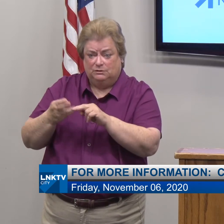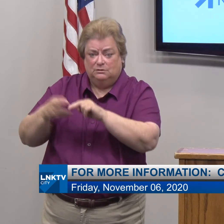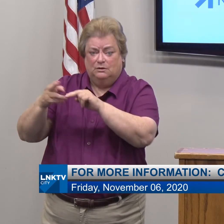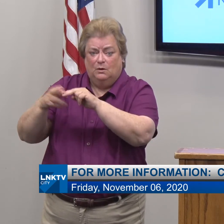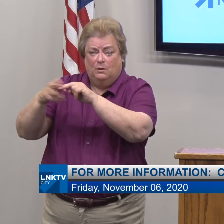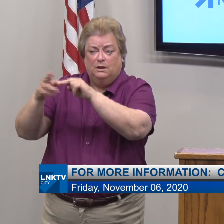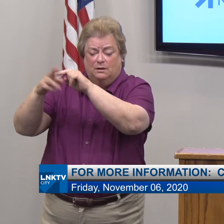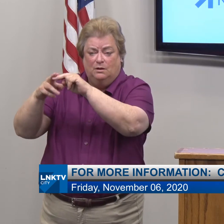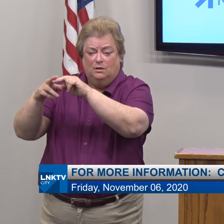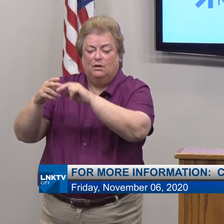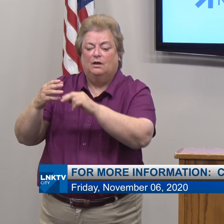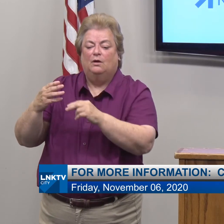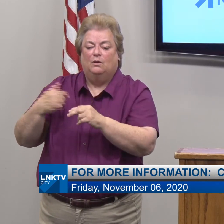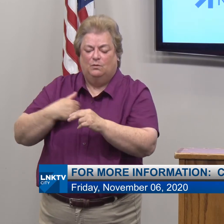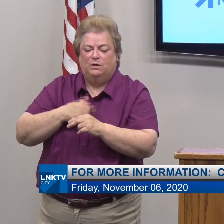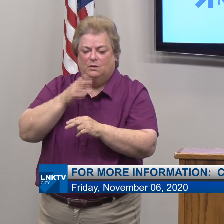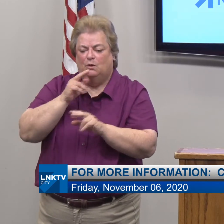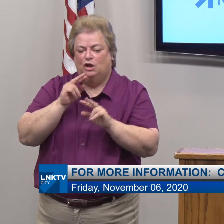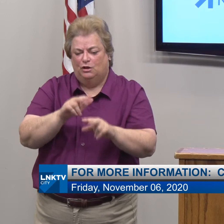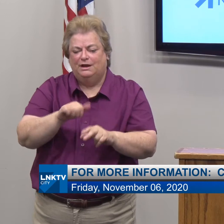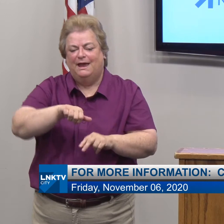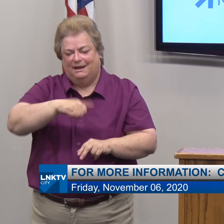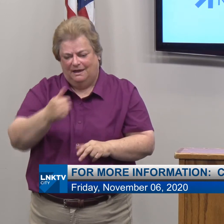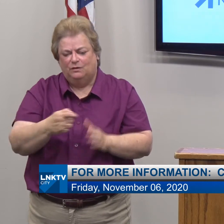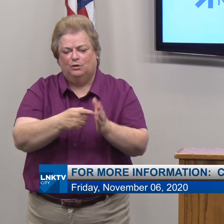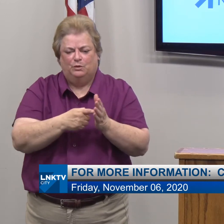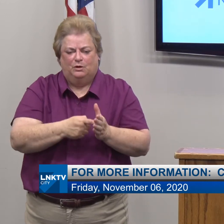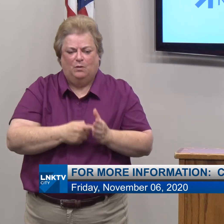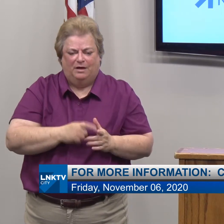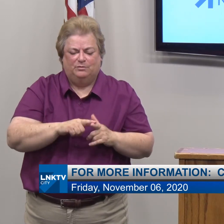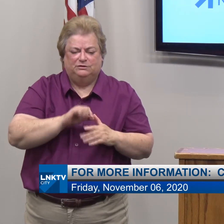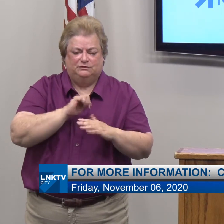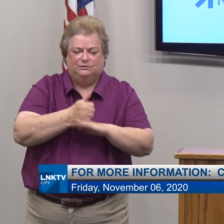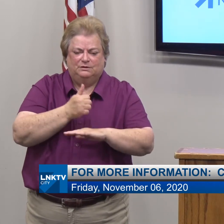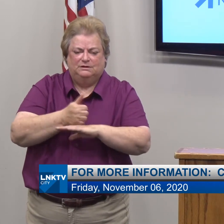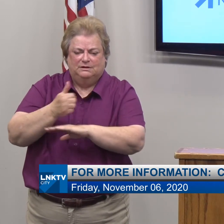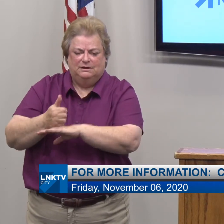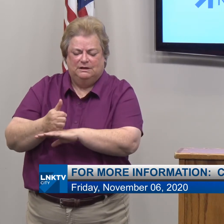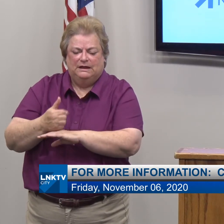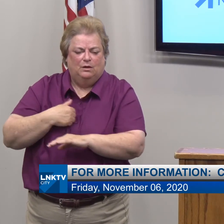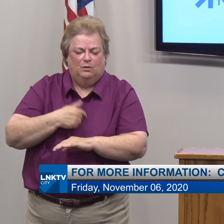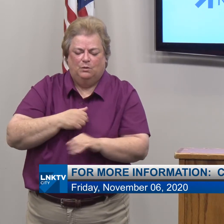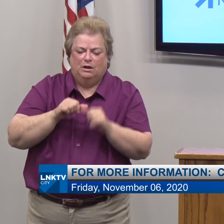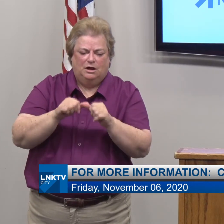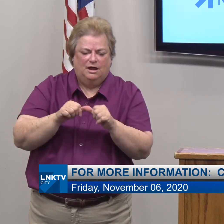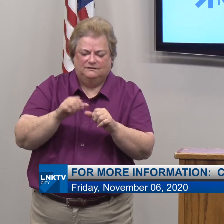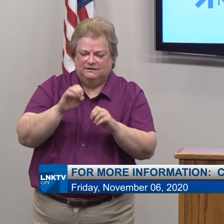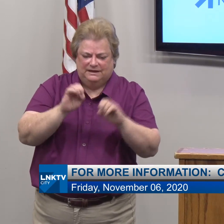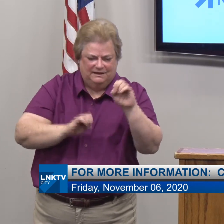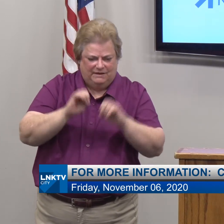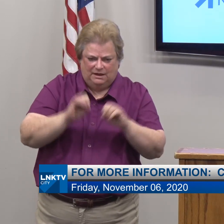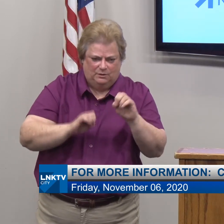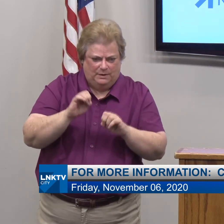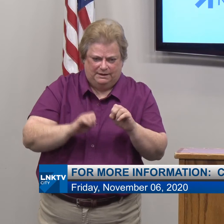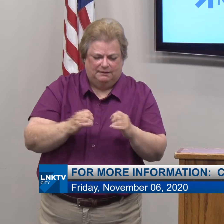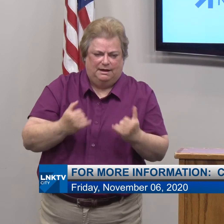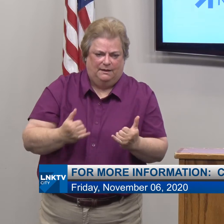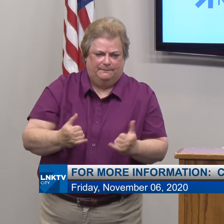will look at other measures to put in place. That we'll constantly be evaluating that.